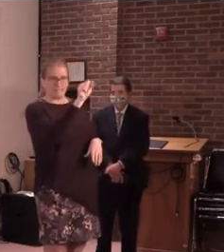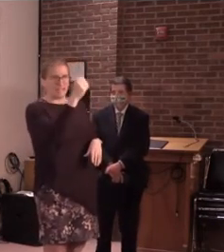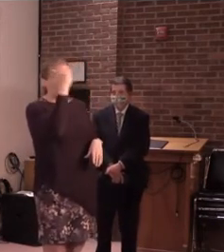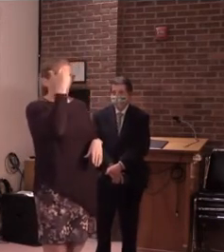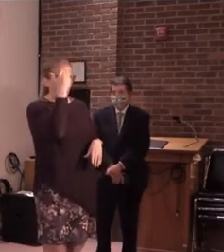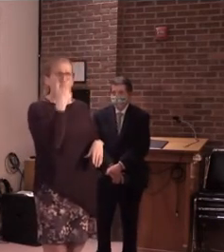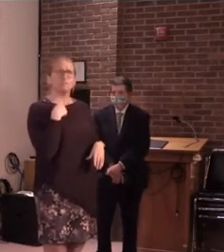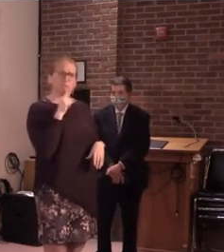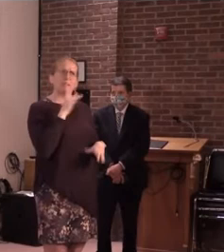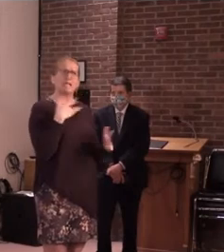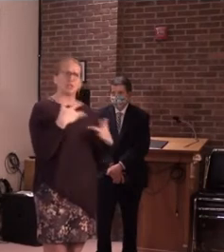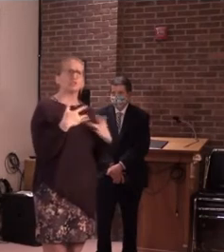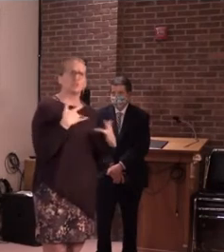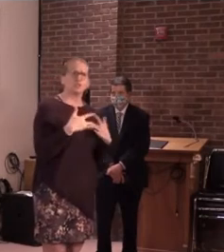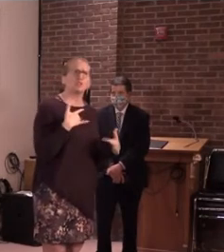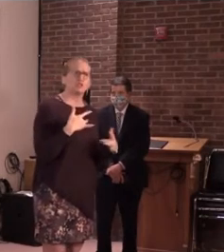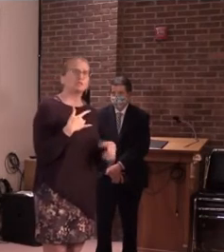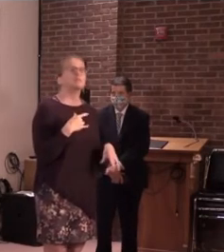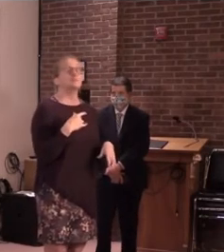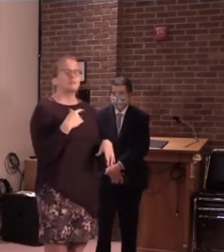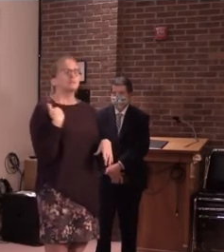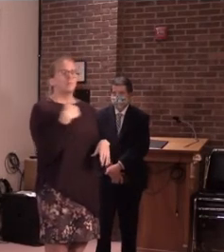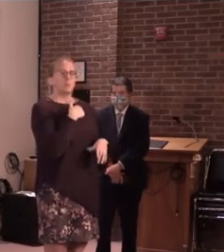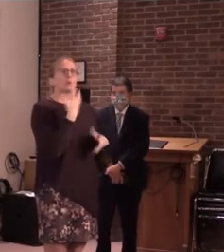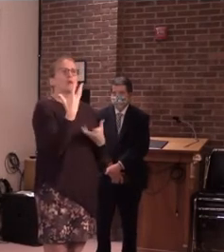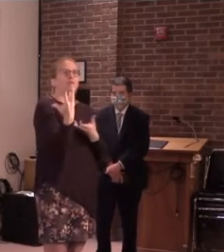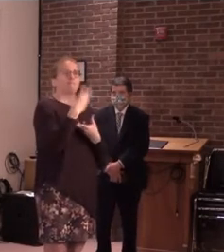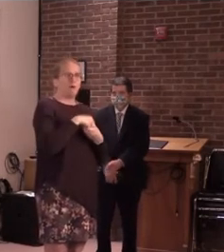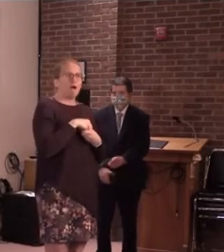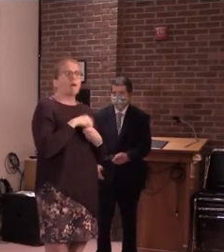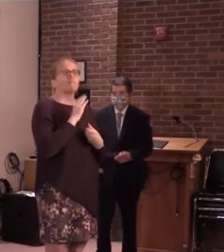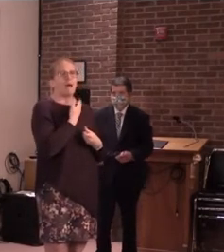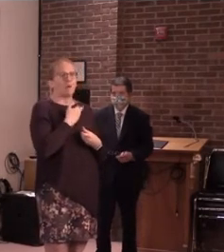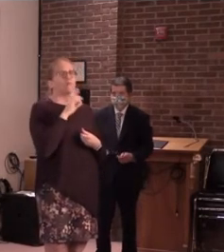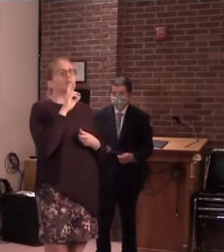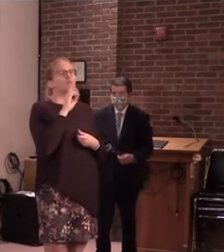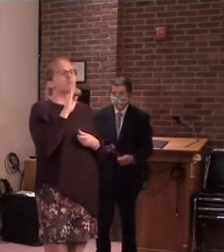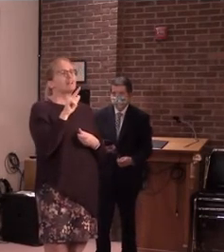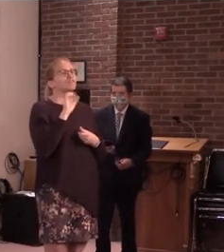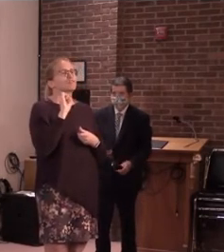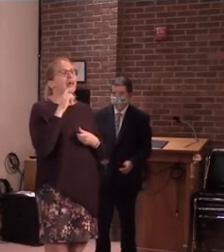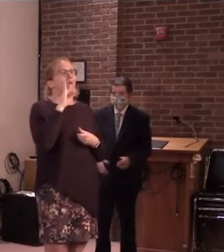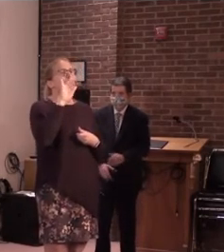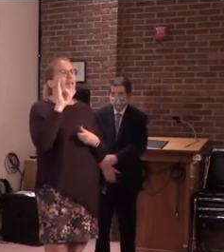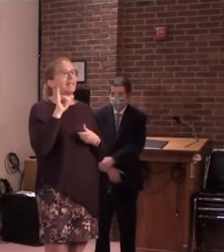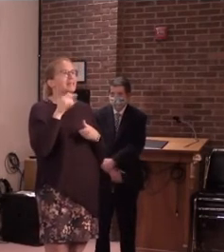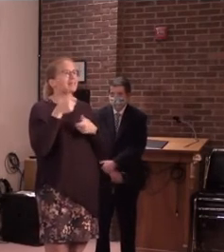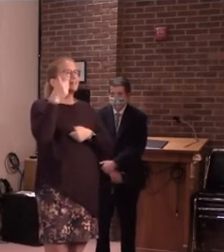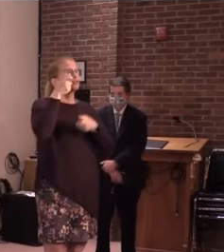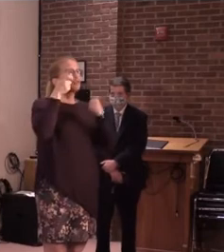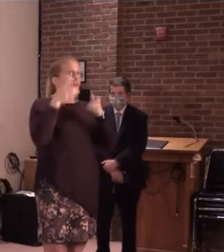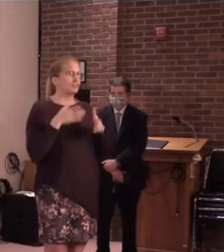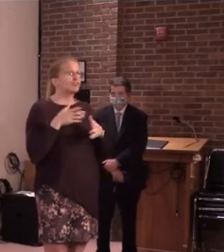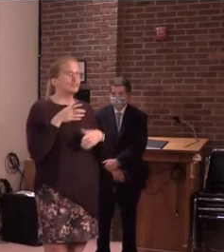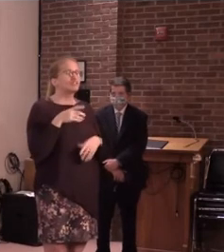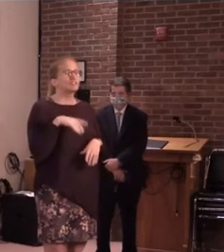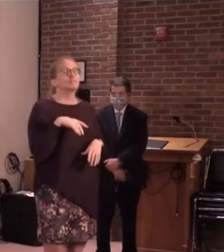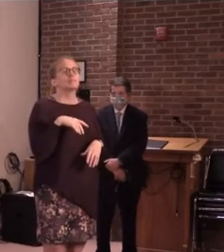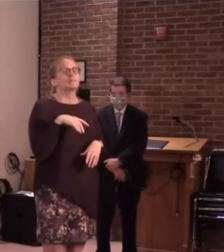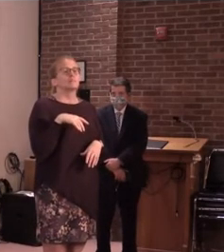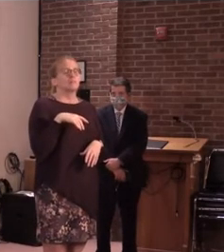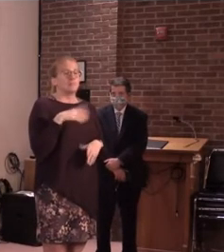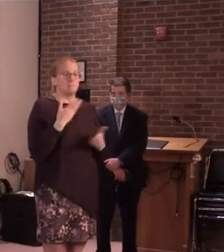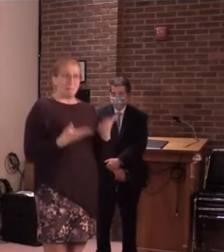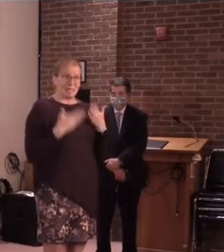involve our racial equity director, Zana Davis. Maybe Secretary Young might be able